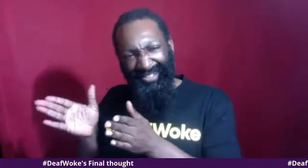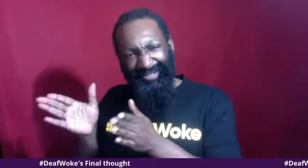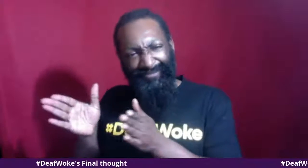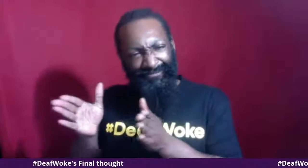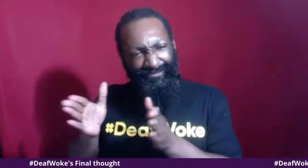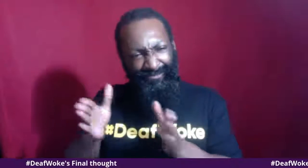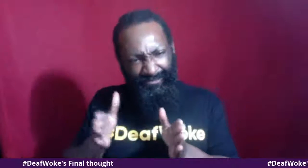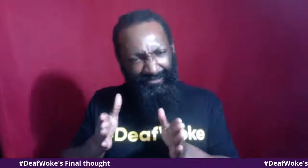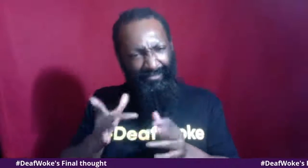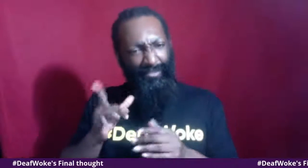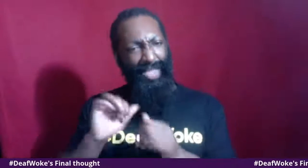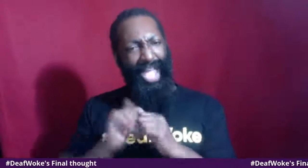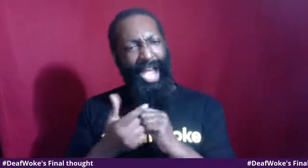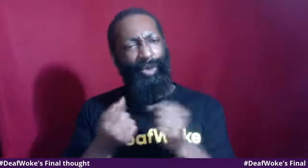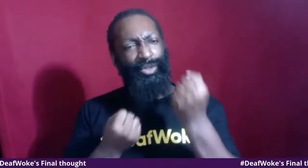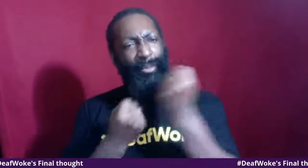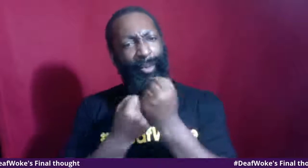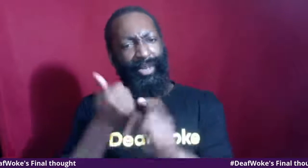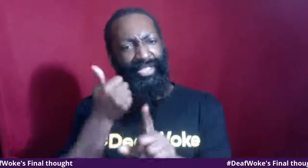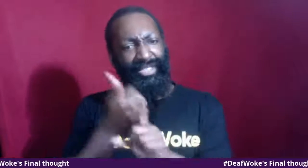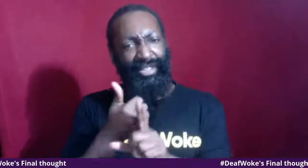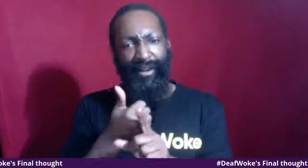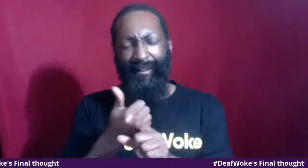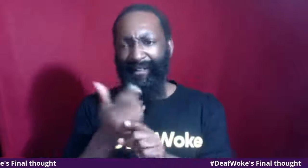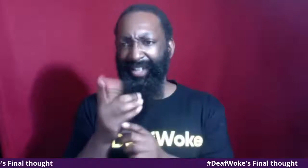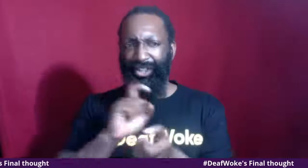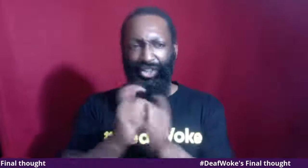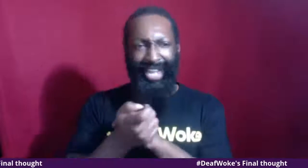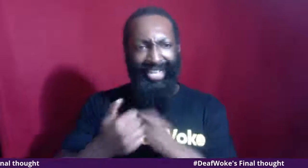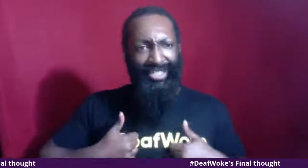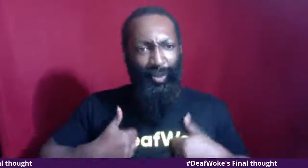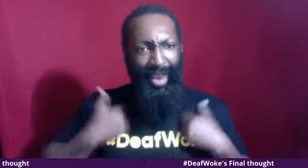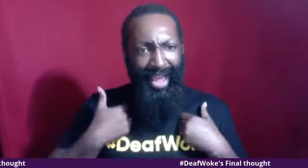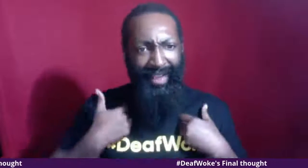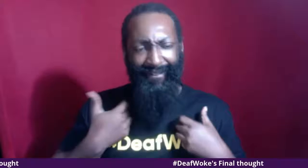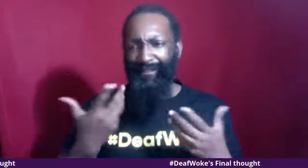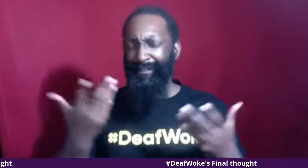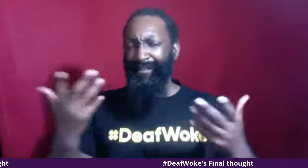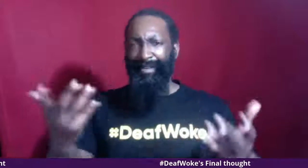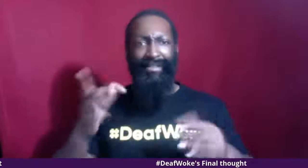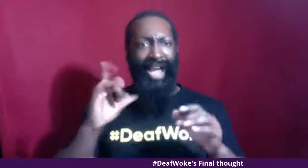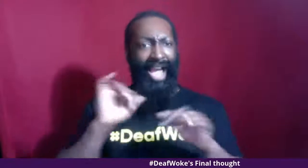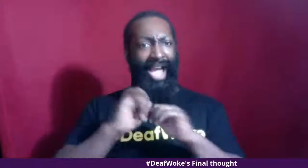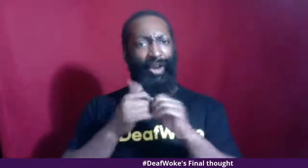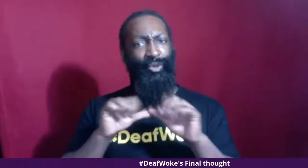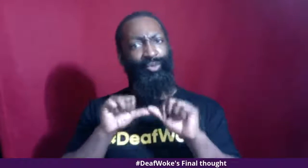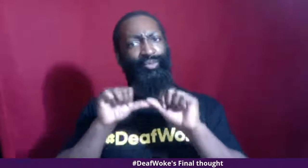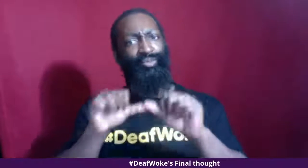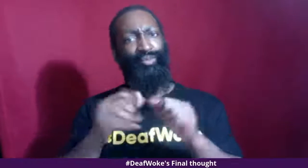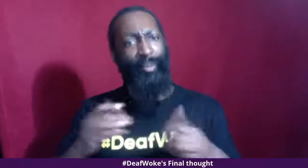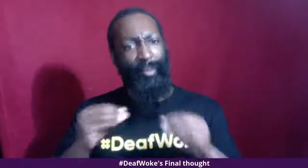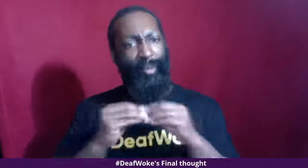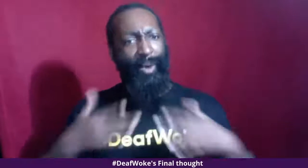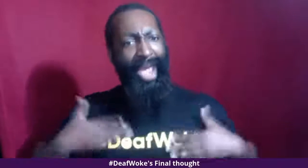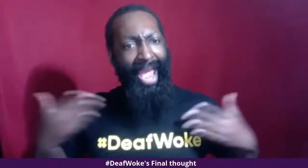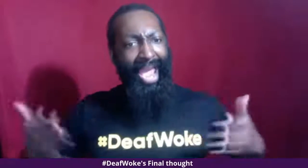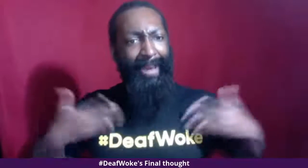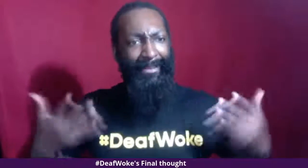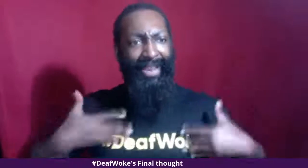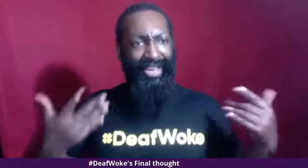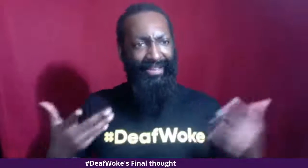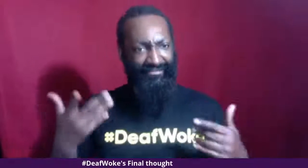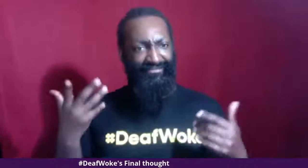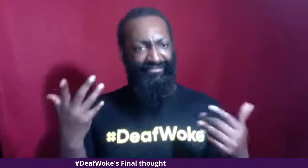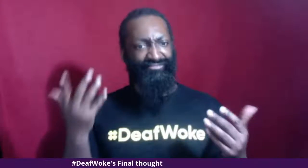and you may not fully leave that career, but it's okay to traverse to something else, change your